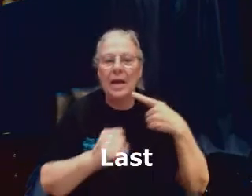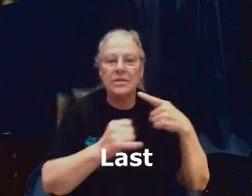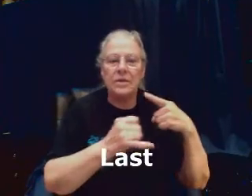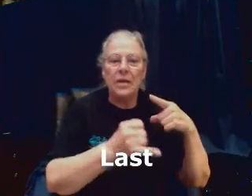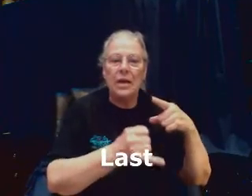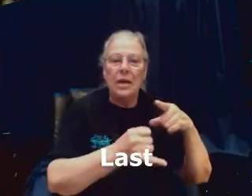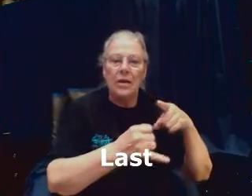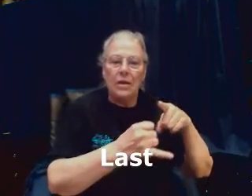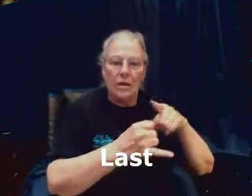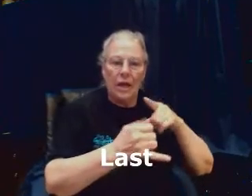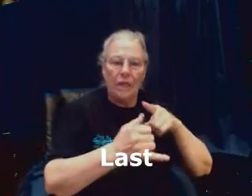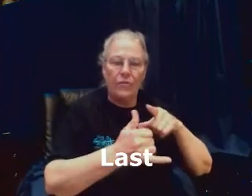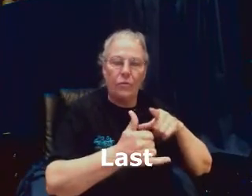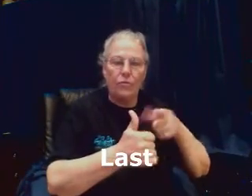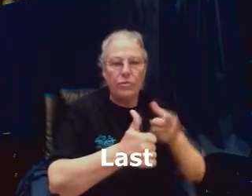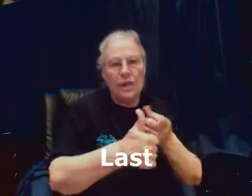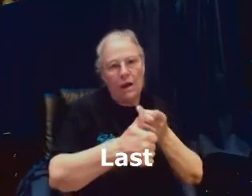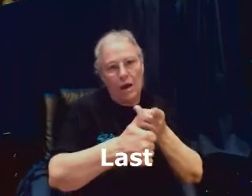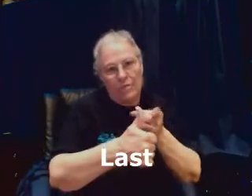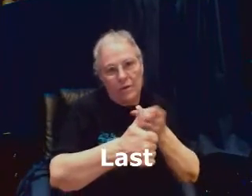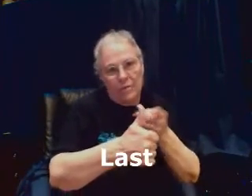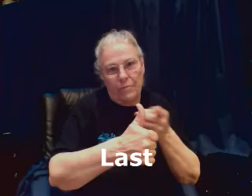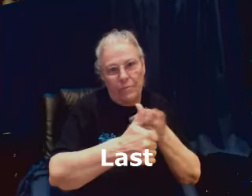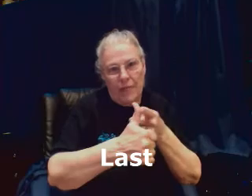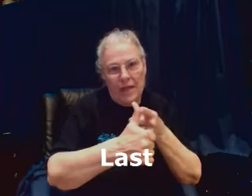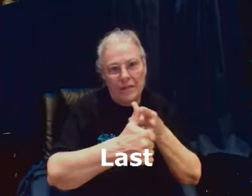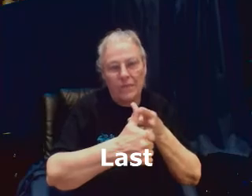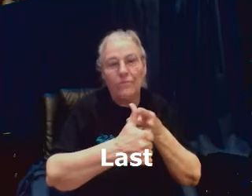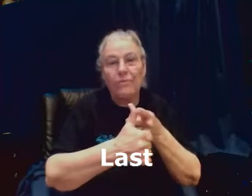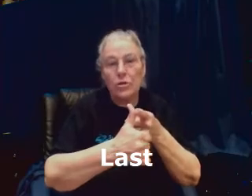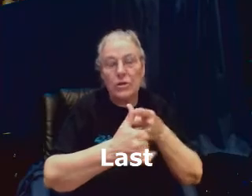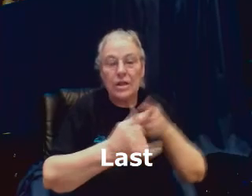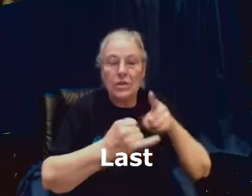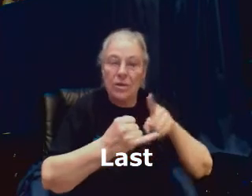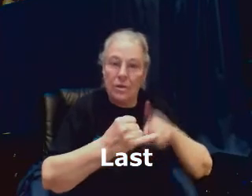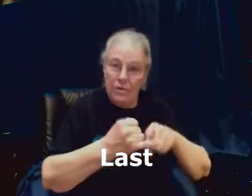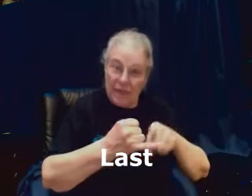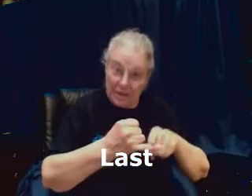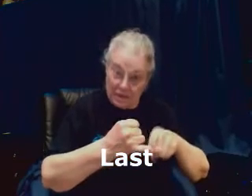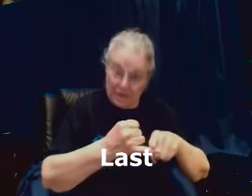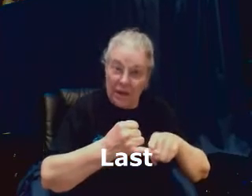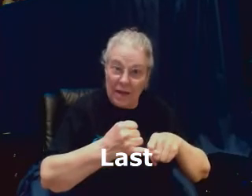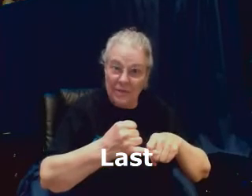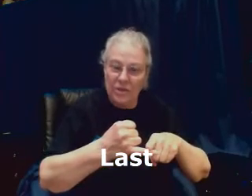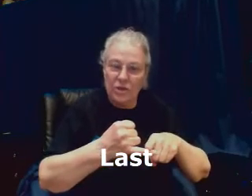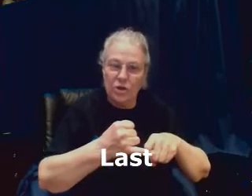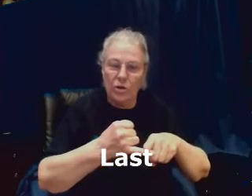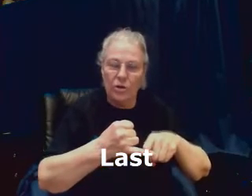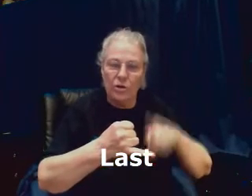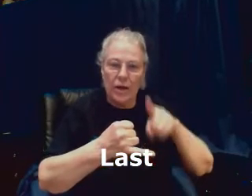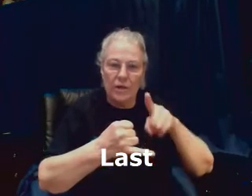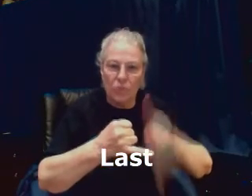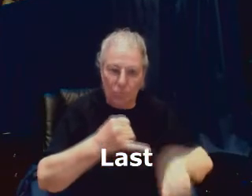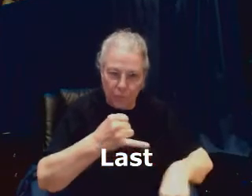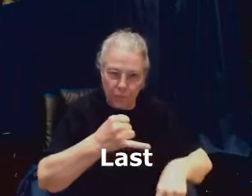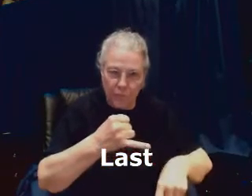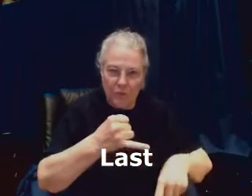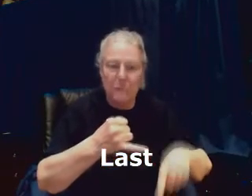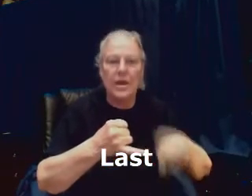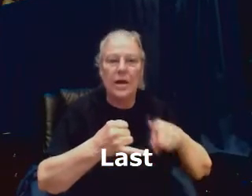Last, if you think of, that's the first digit, that's the last digit on your hand. So just kind